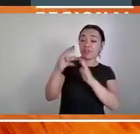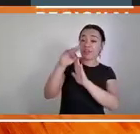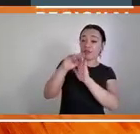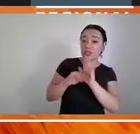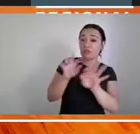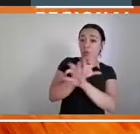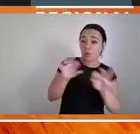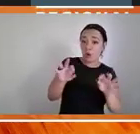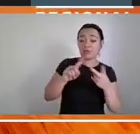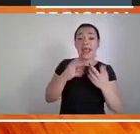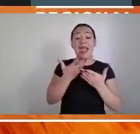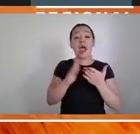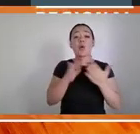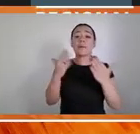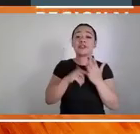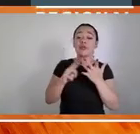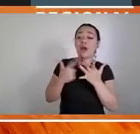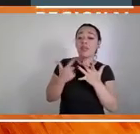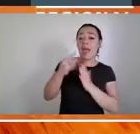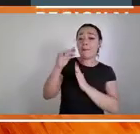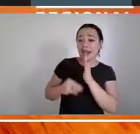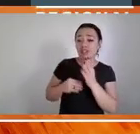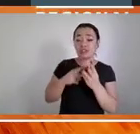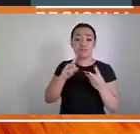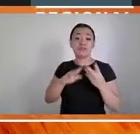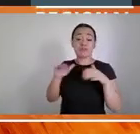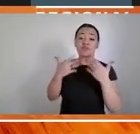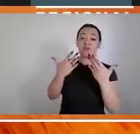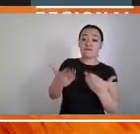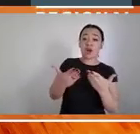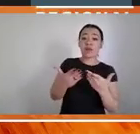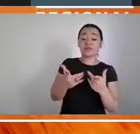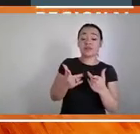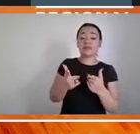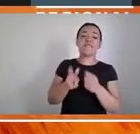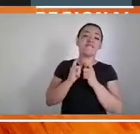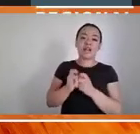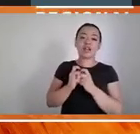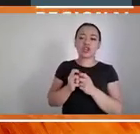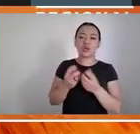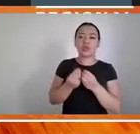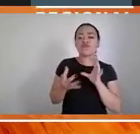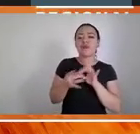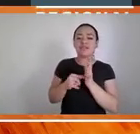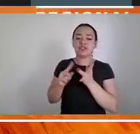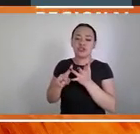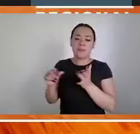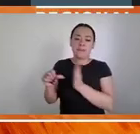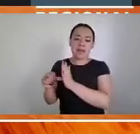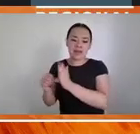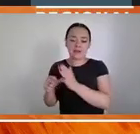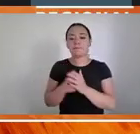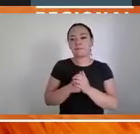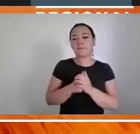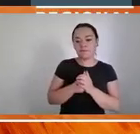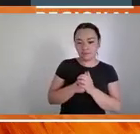other applications, and whether it provides value with relevant money. At the expression of interest stage,